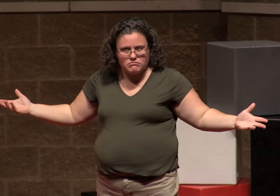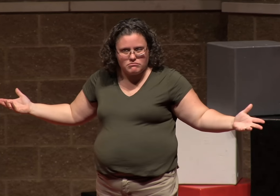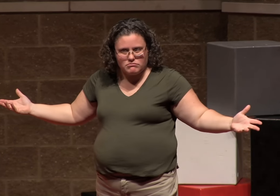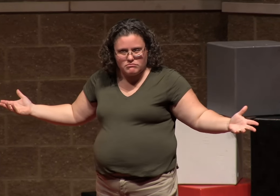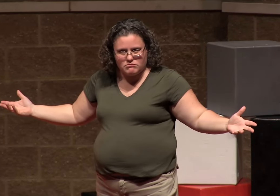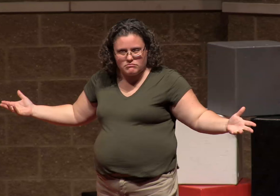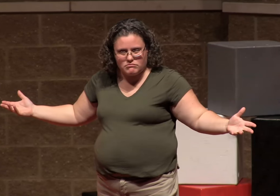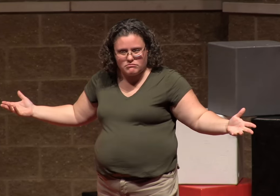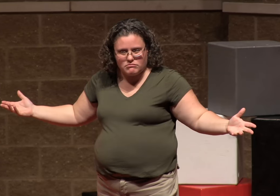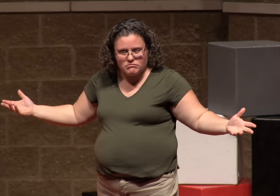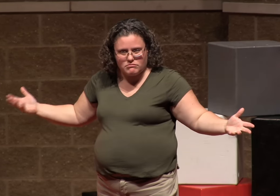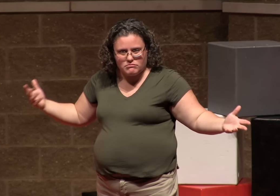phone. We could do that.